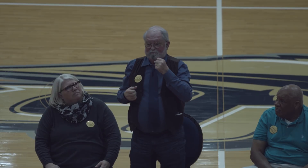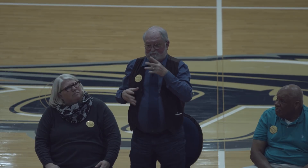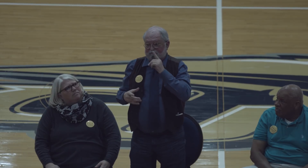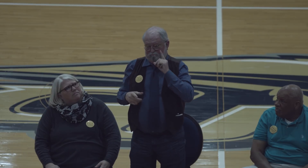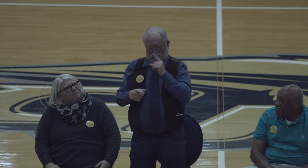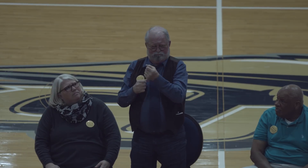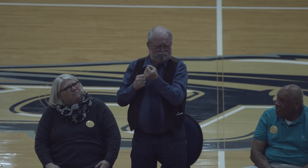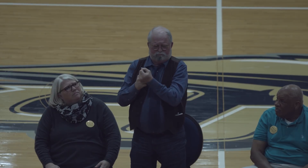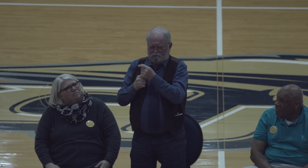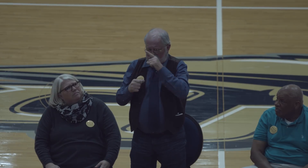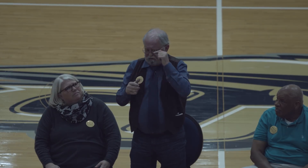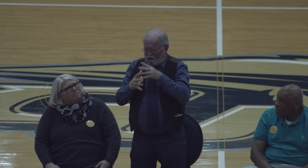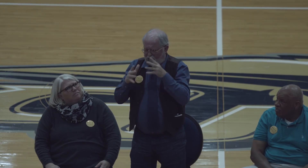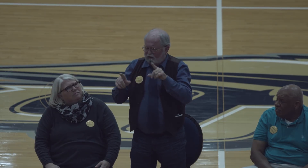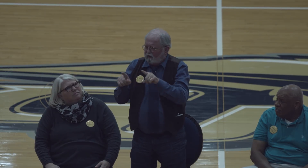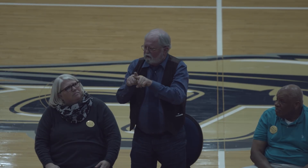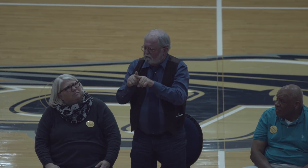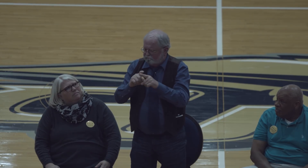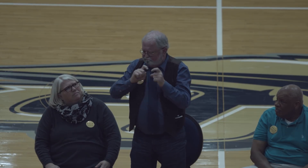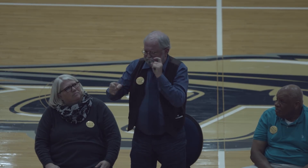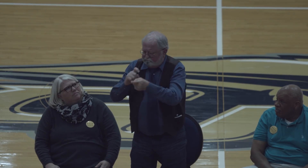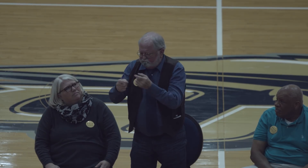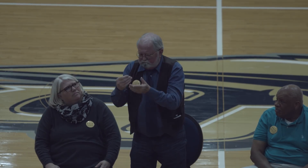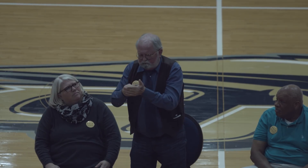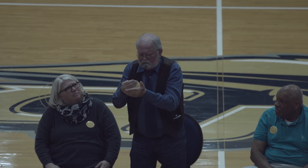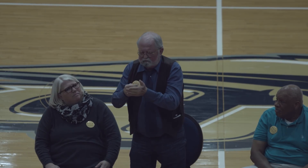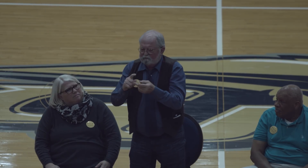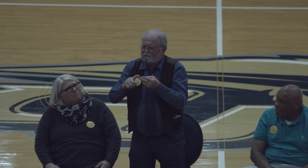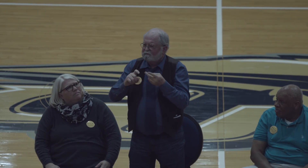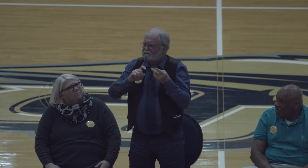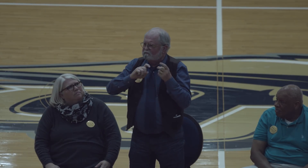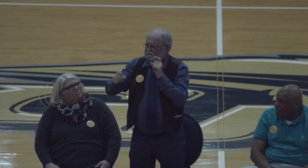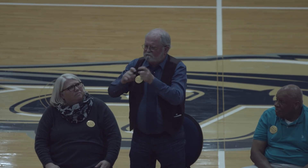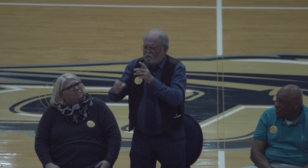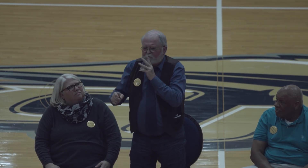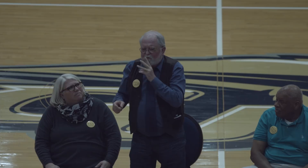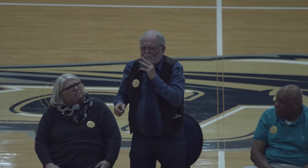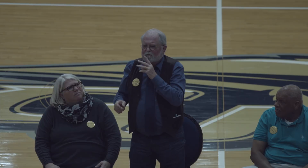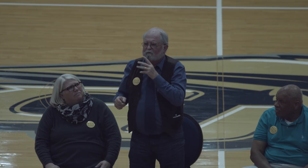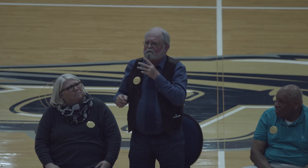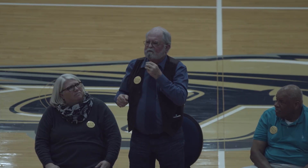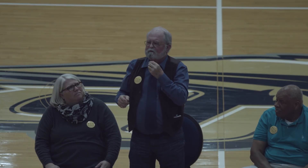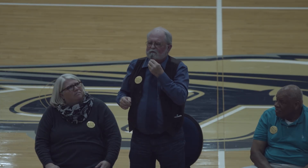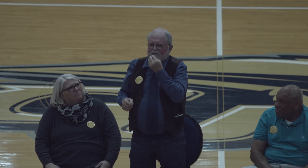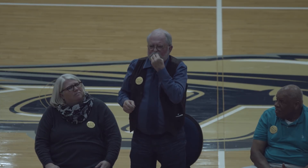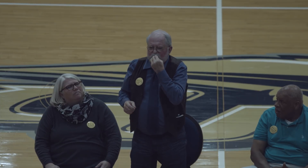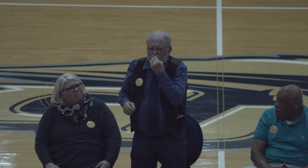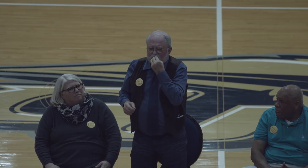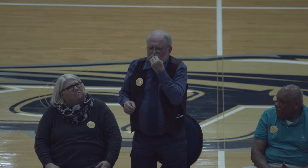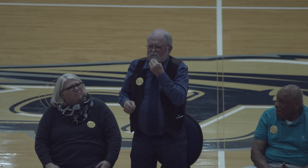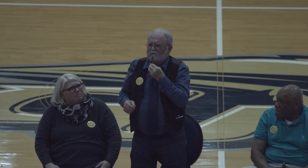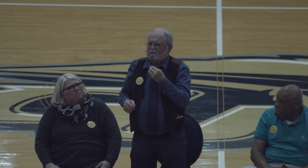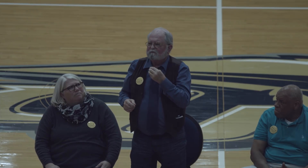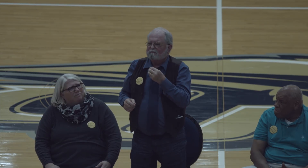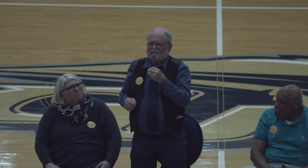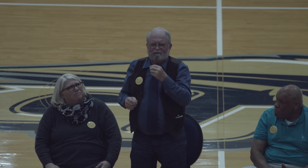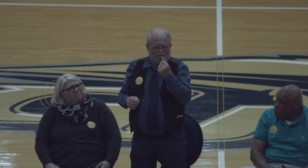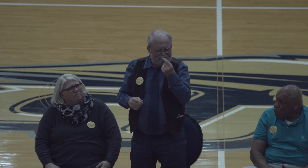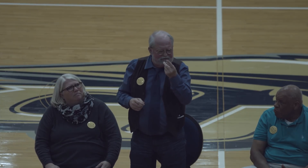were promoted to supervisory positions. They were very supportive of deaf individuals and the movement. They donated